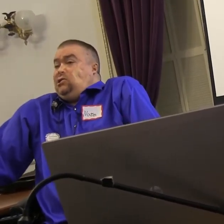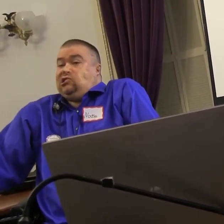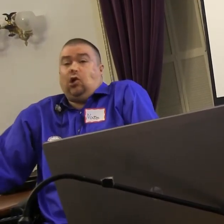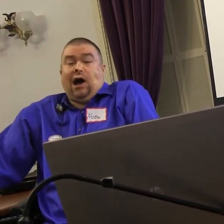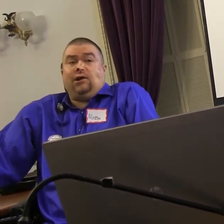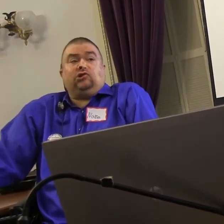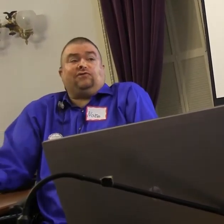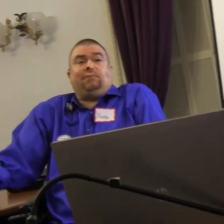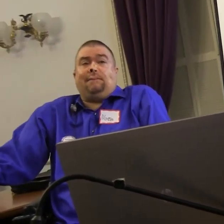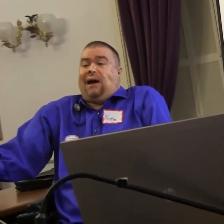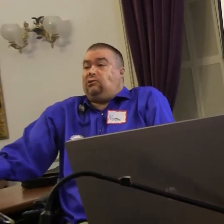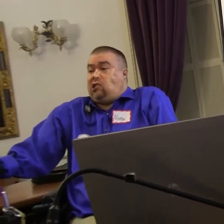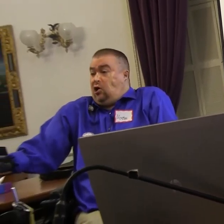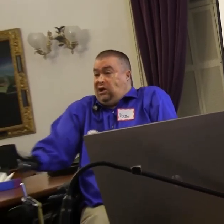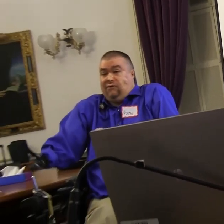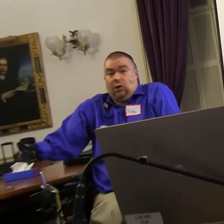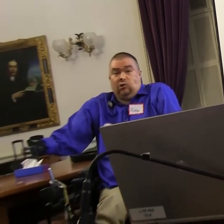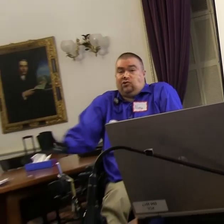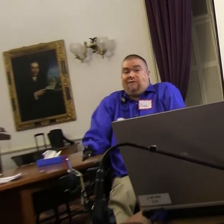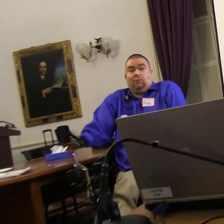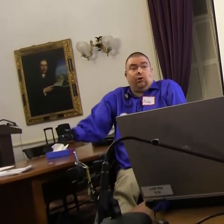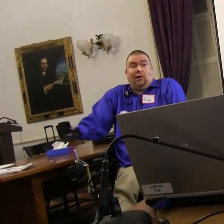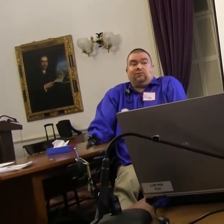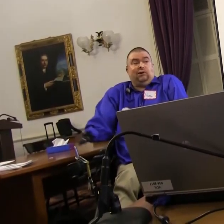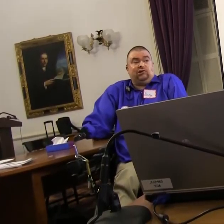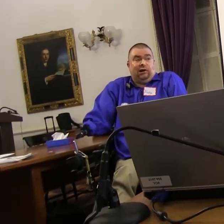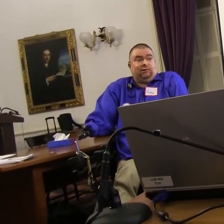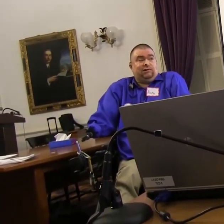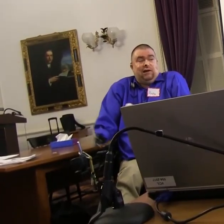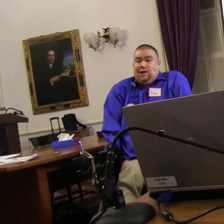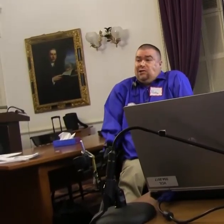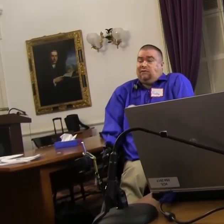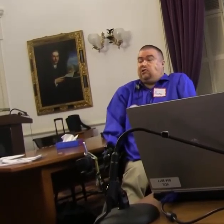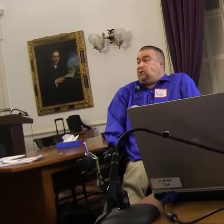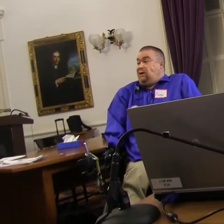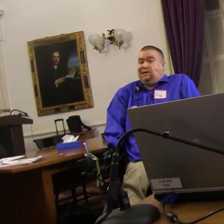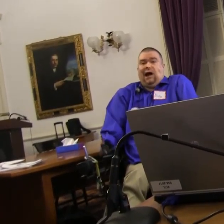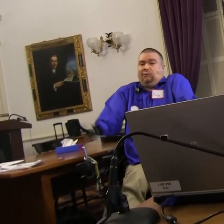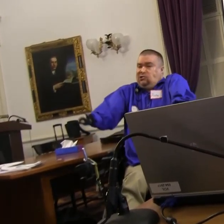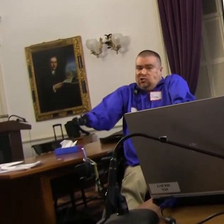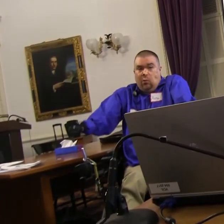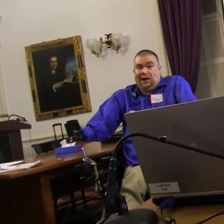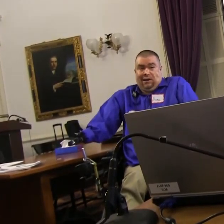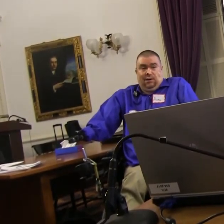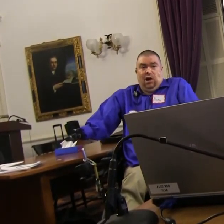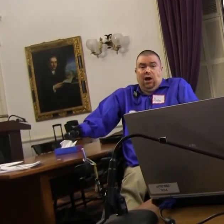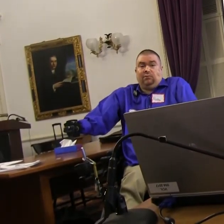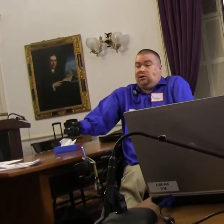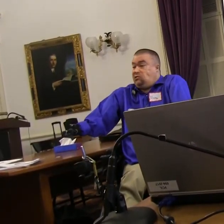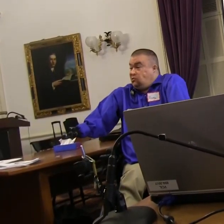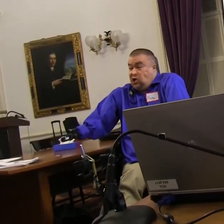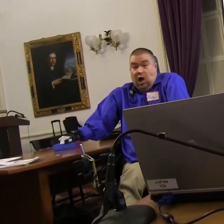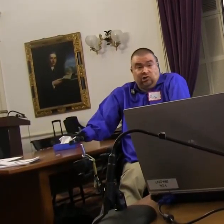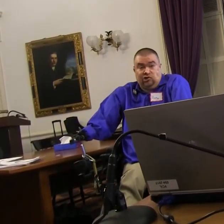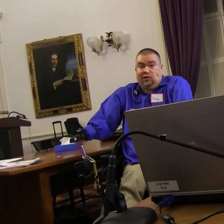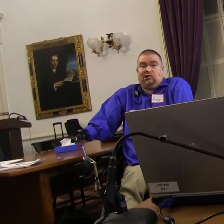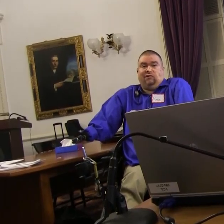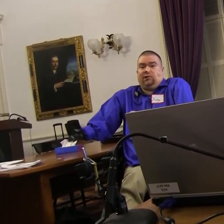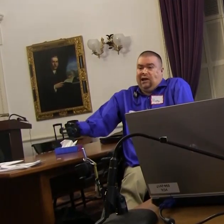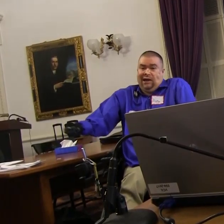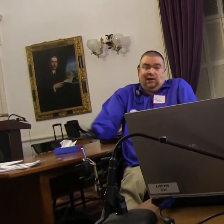I don't just for Blake - I agree even though we're driving motorized wheelchairs the first time I did it I was sweating just a